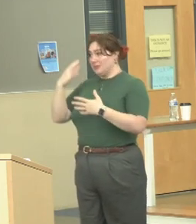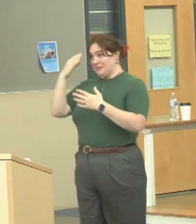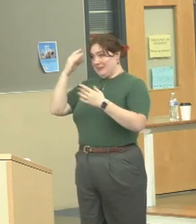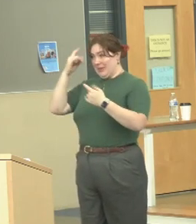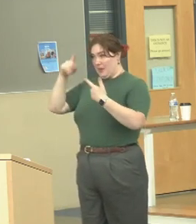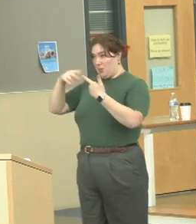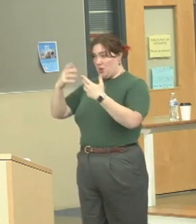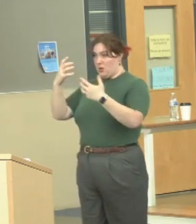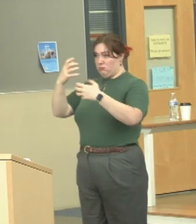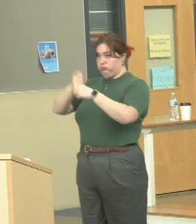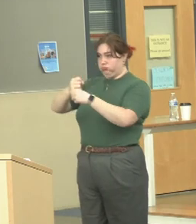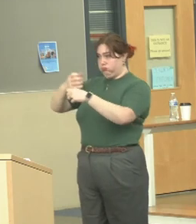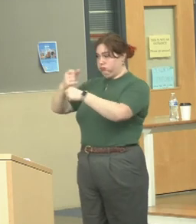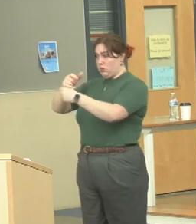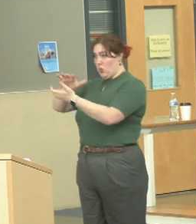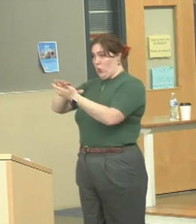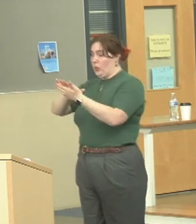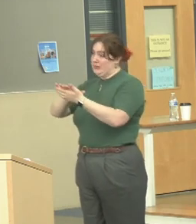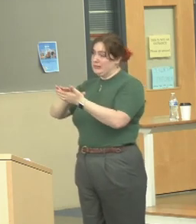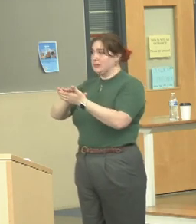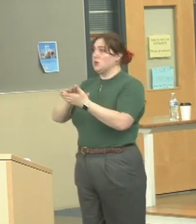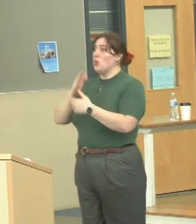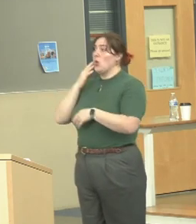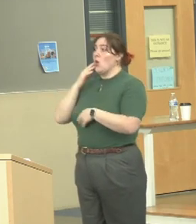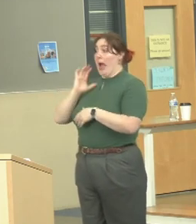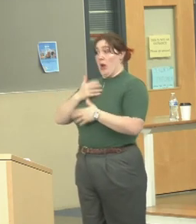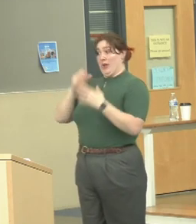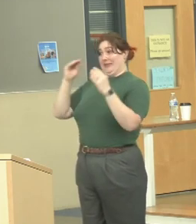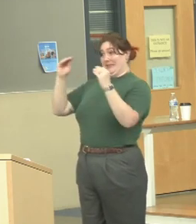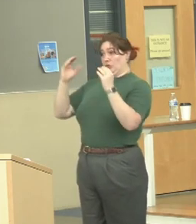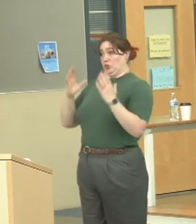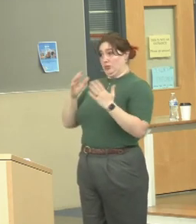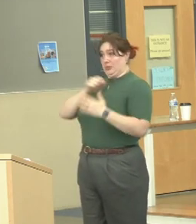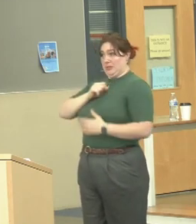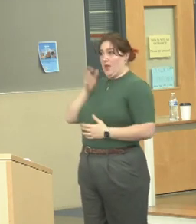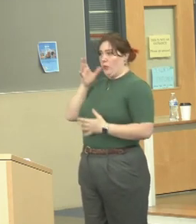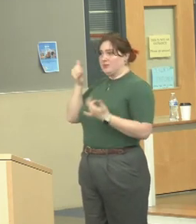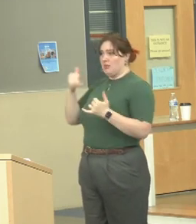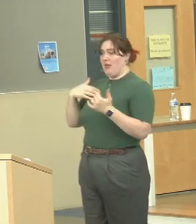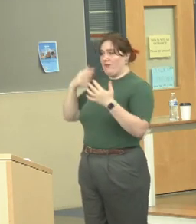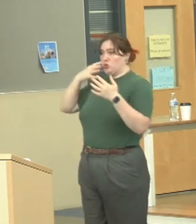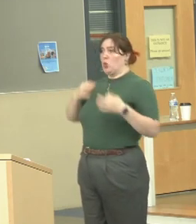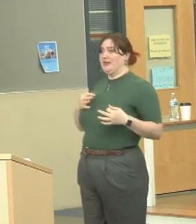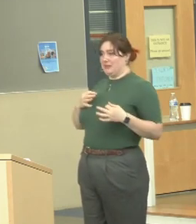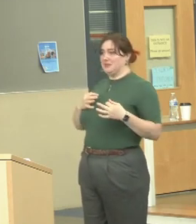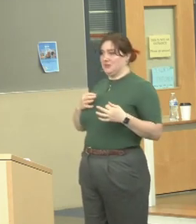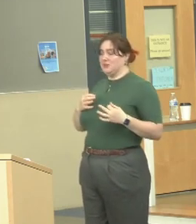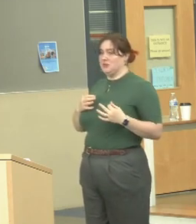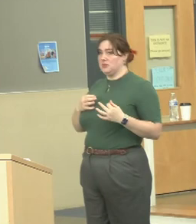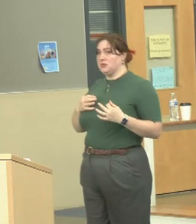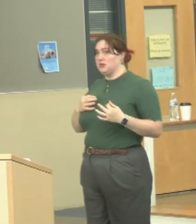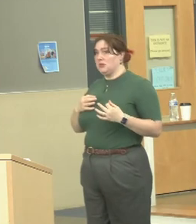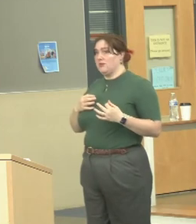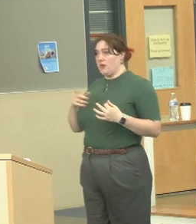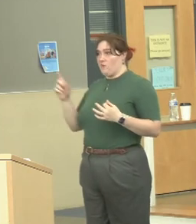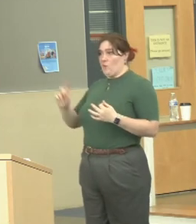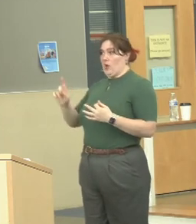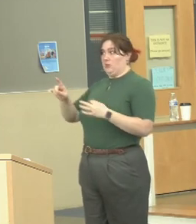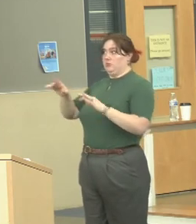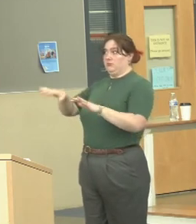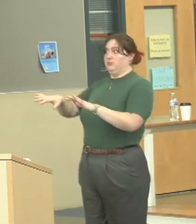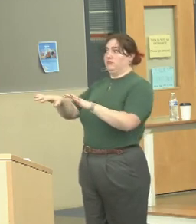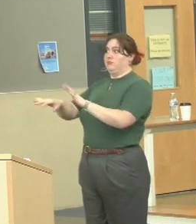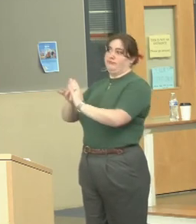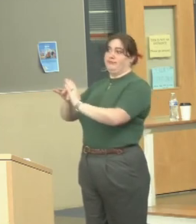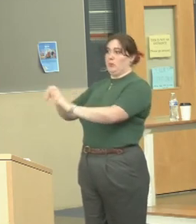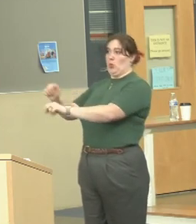schools. I do believe that our teaching staff will still have a choice in the matter of where they go to work and where